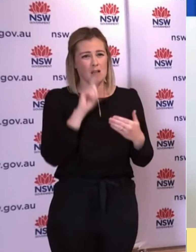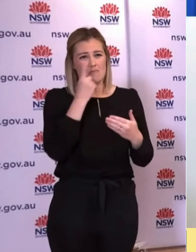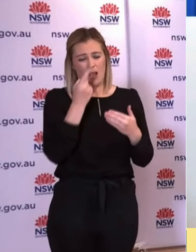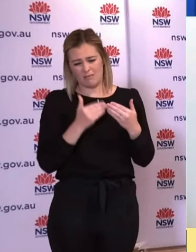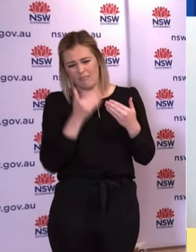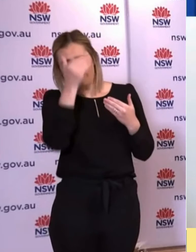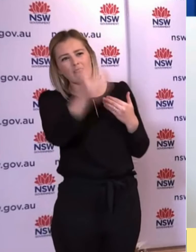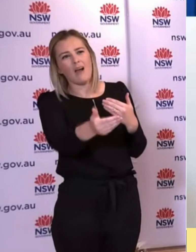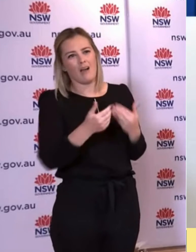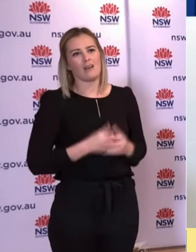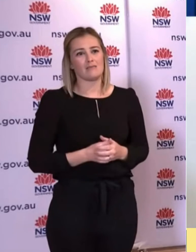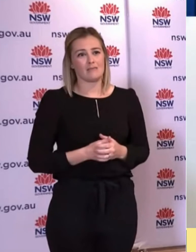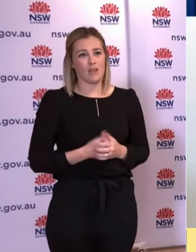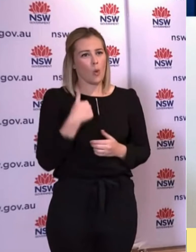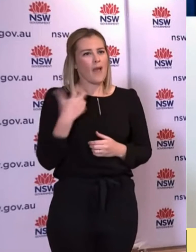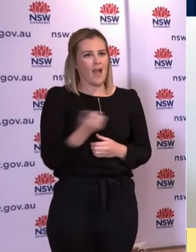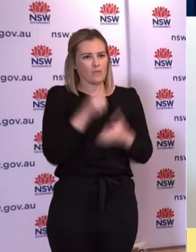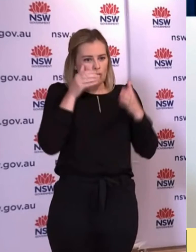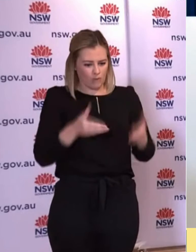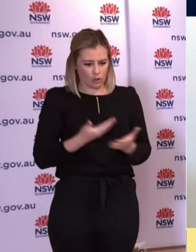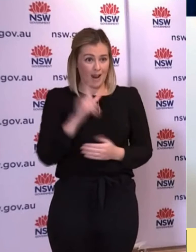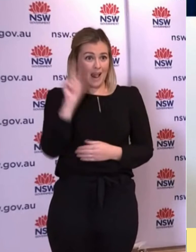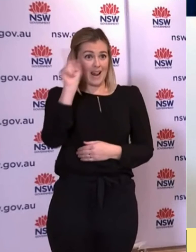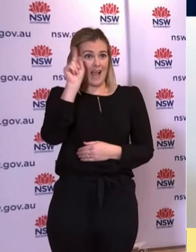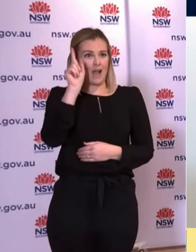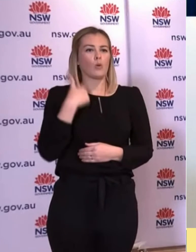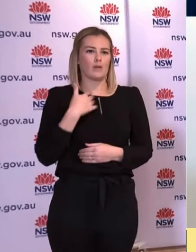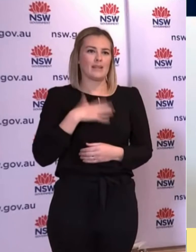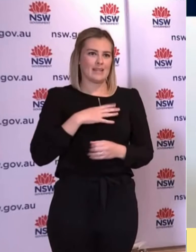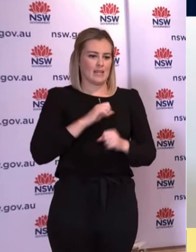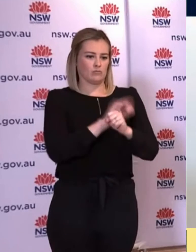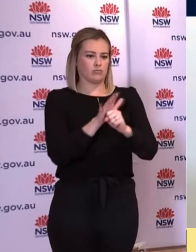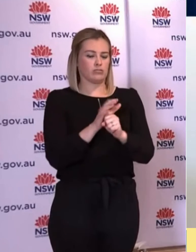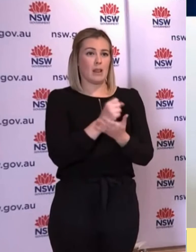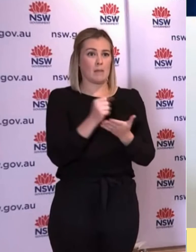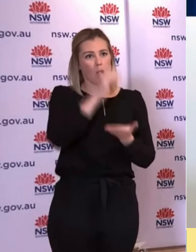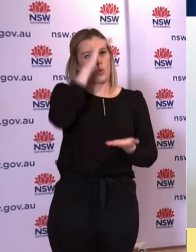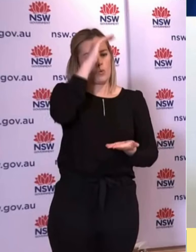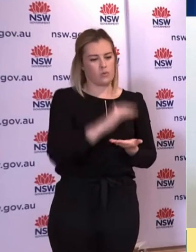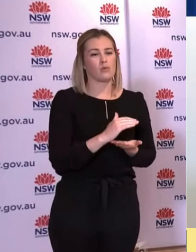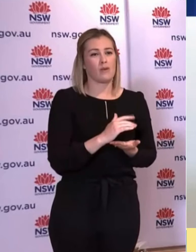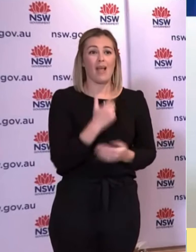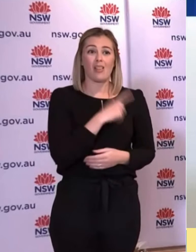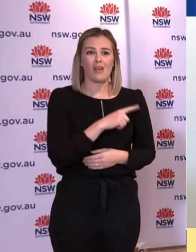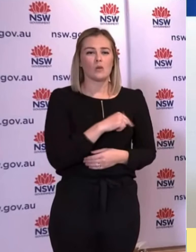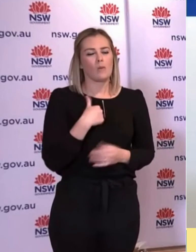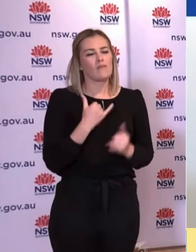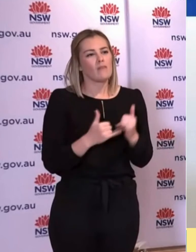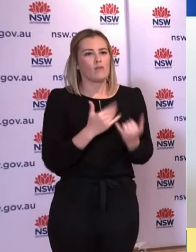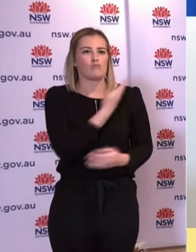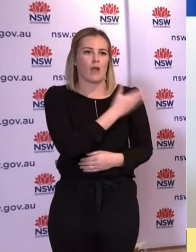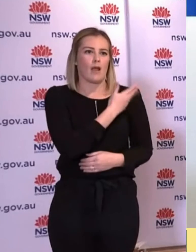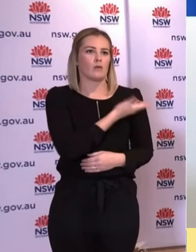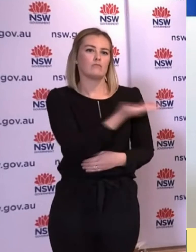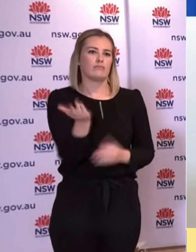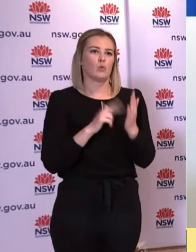numbers down. And hence that's why we're really happy to see the population coming forward to get tested in the numbers that they are. And